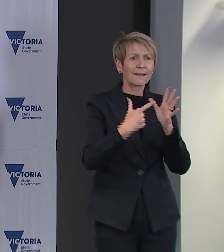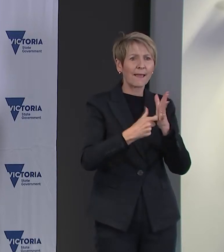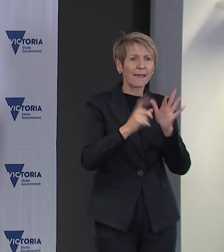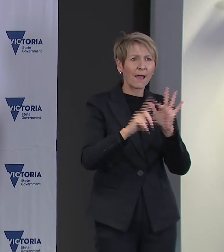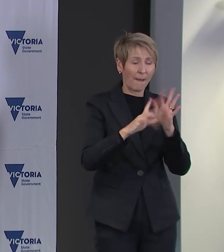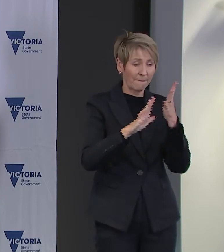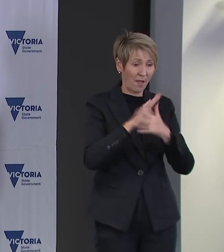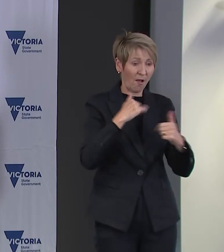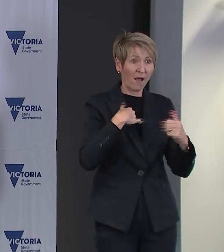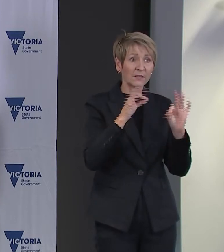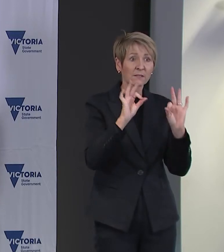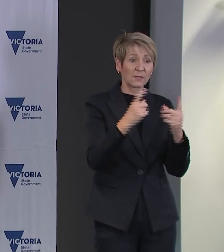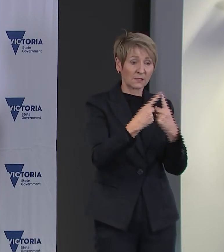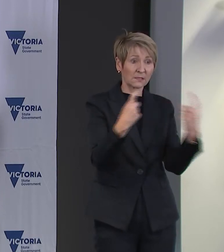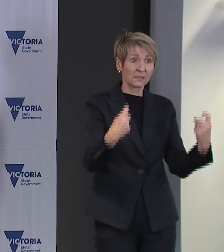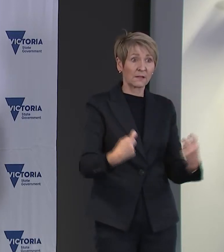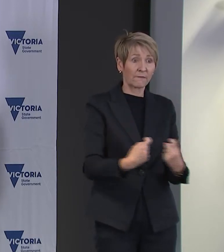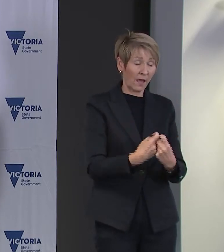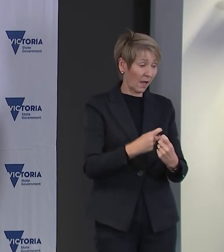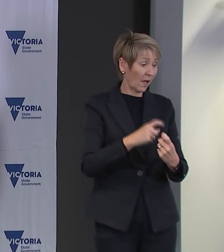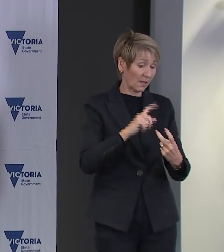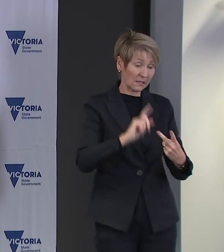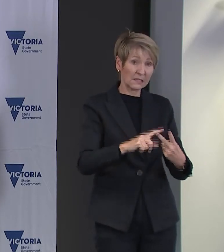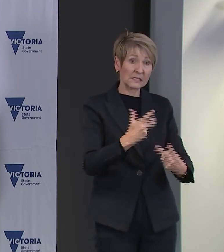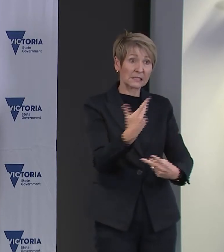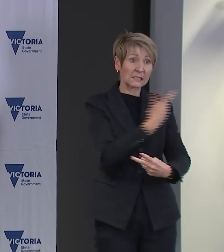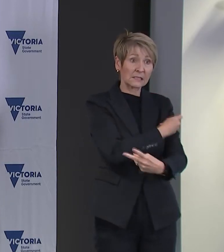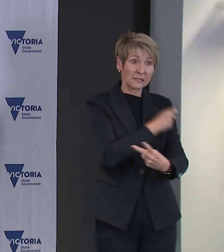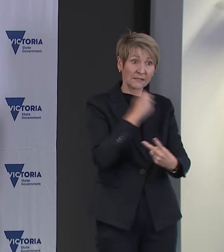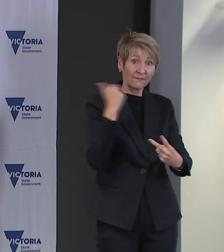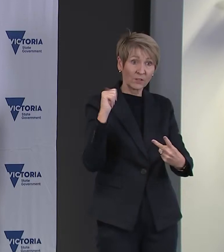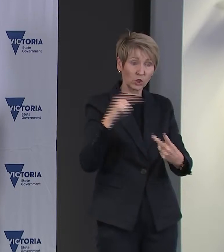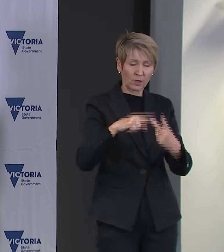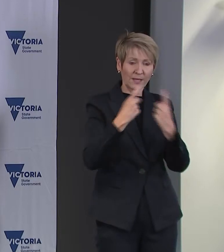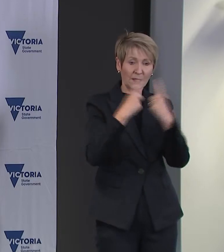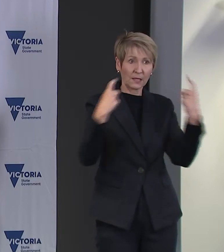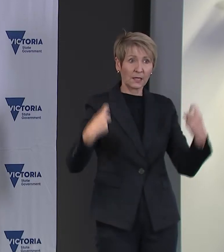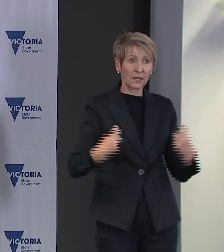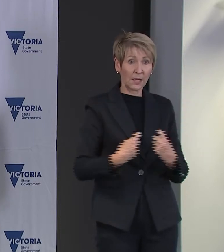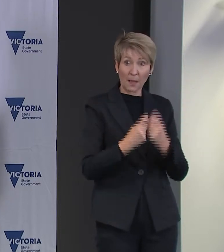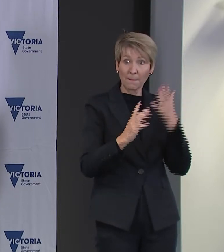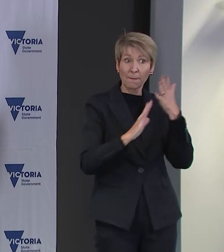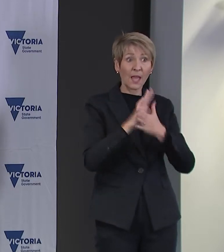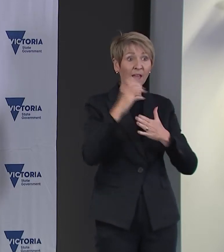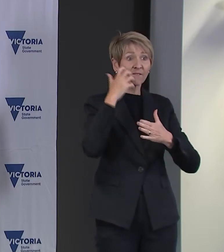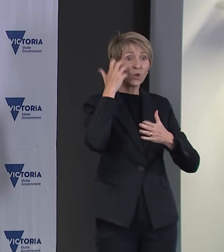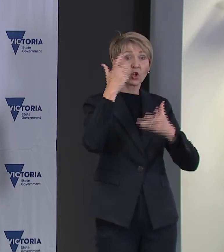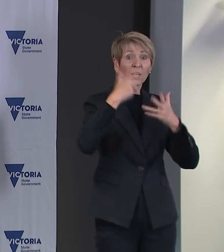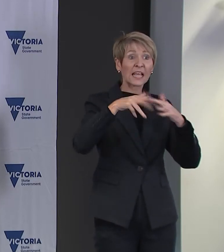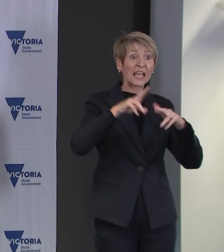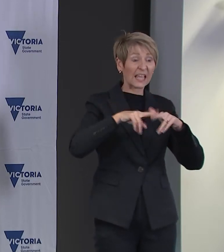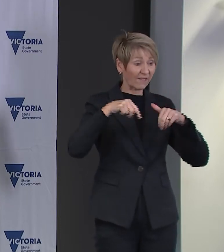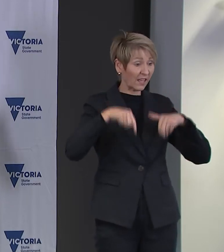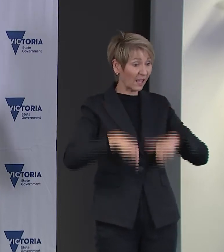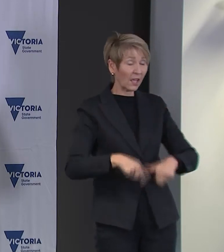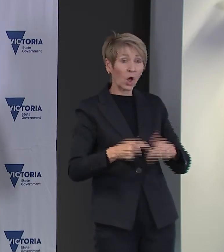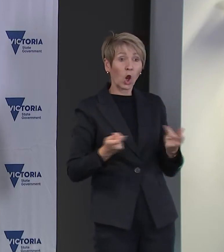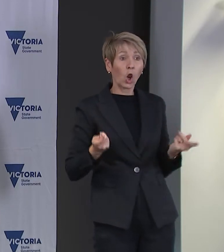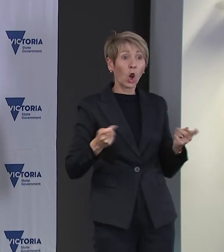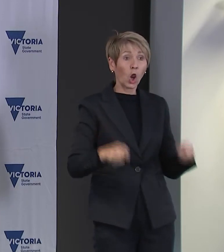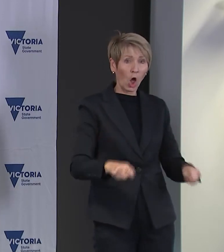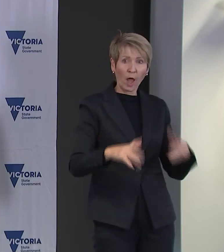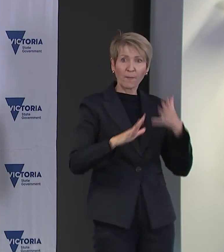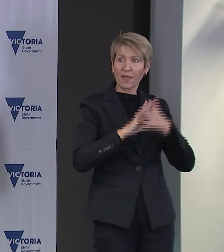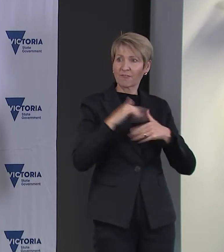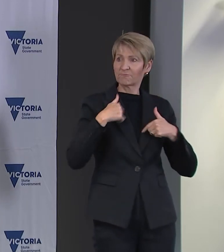will that override a border closure? Should people who are fully vaccinated be able to travel interstate? It's too early to say. We'll take